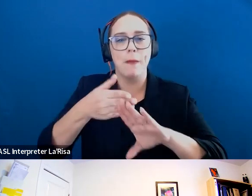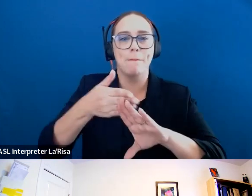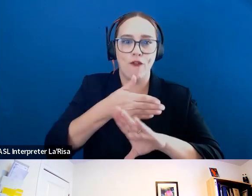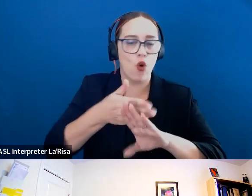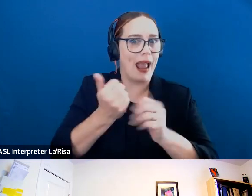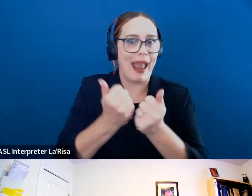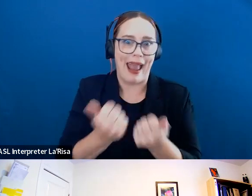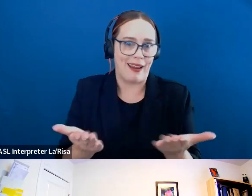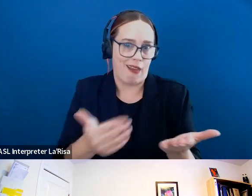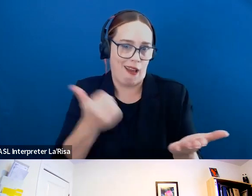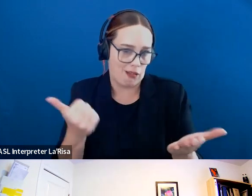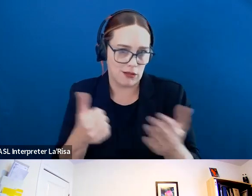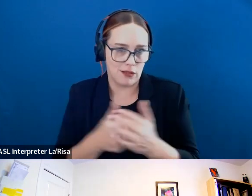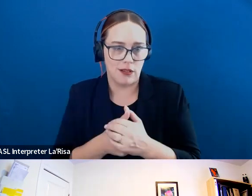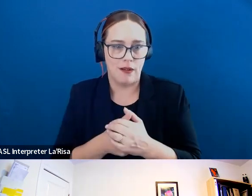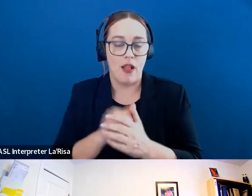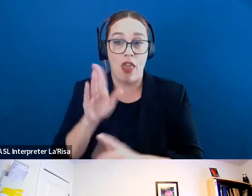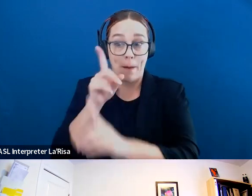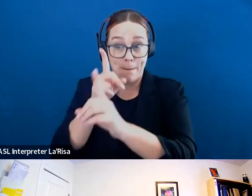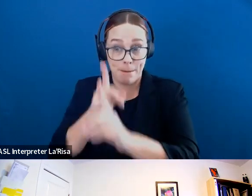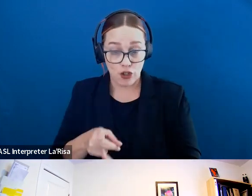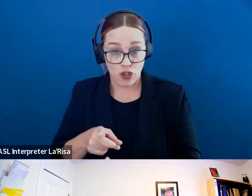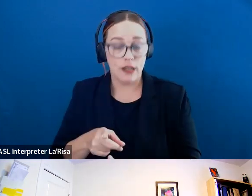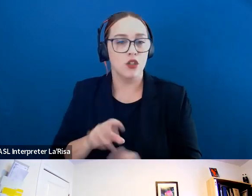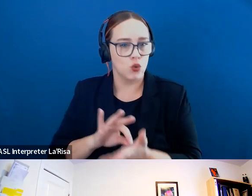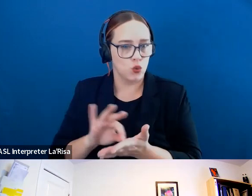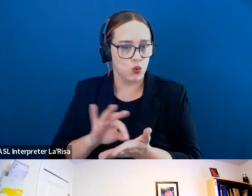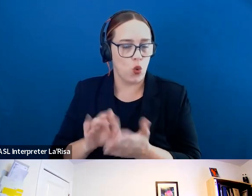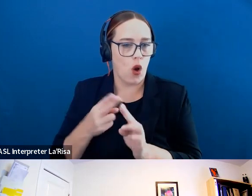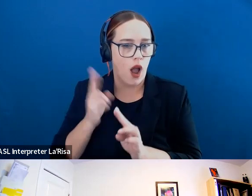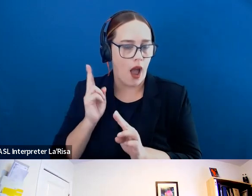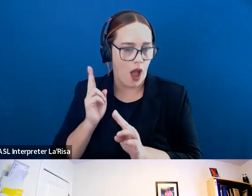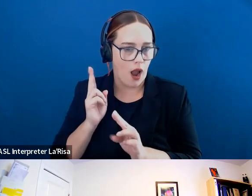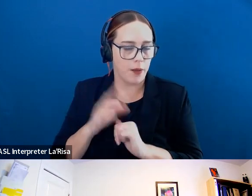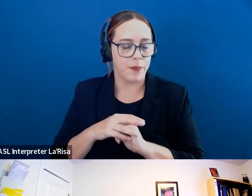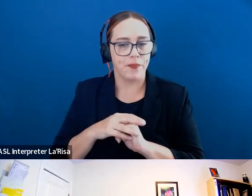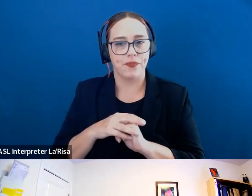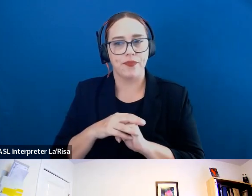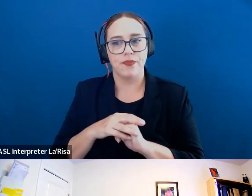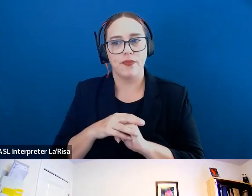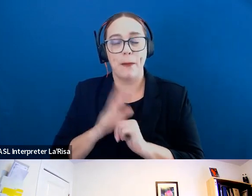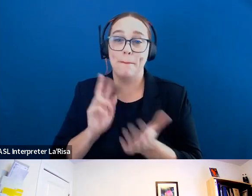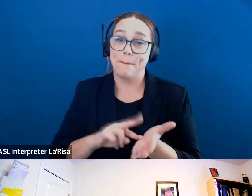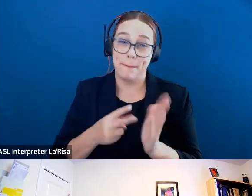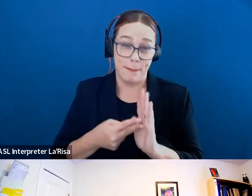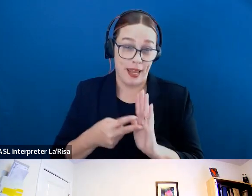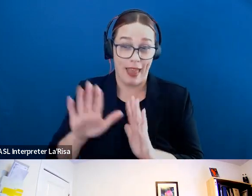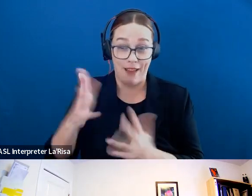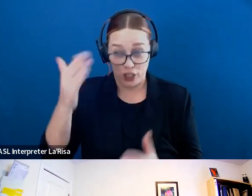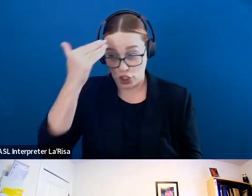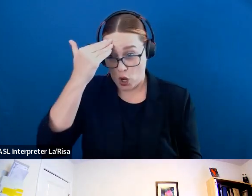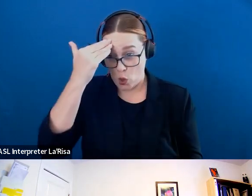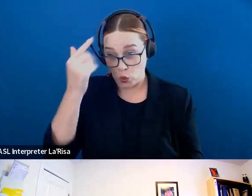Their agency mission, vision, and goals also scored very high. So they know that not only do they want to do it, they've